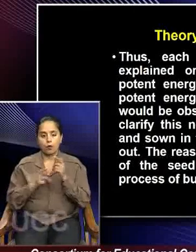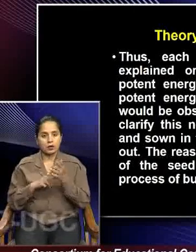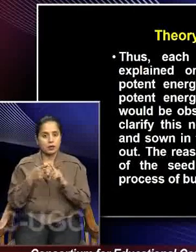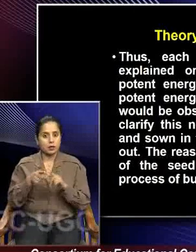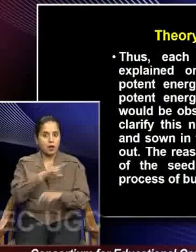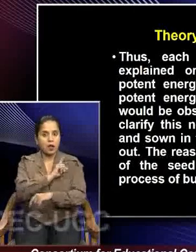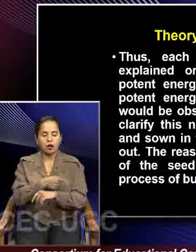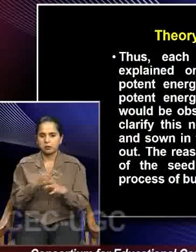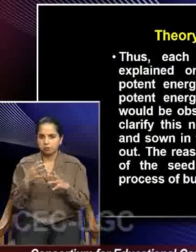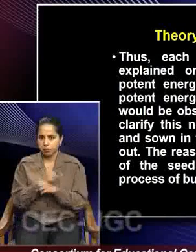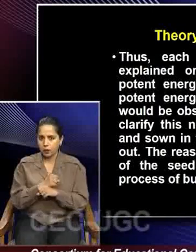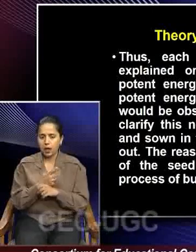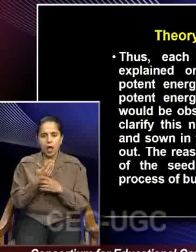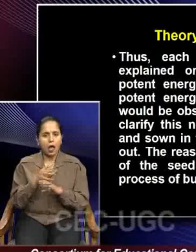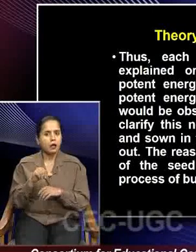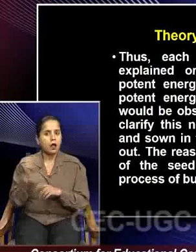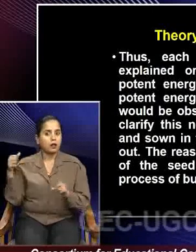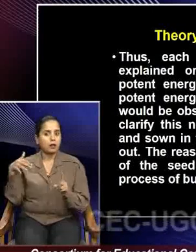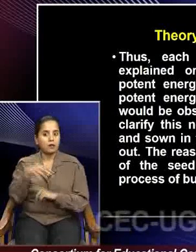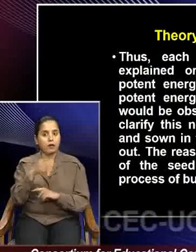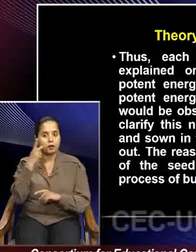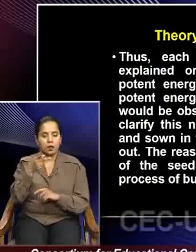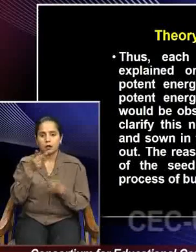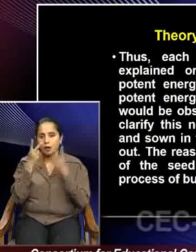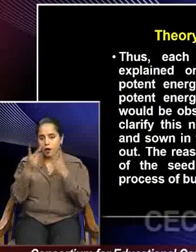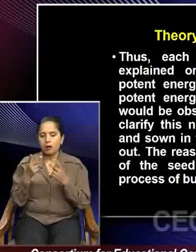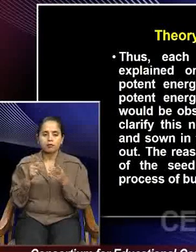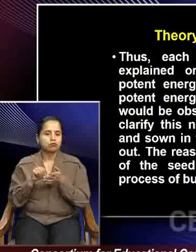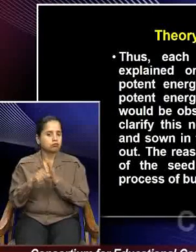absent, no effect would be observed.